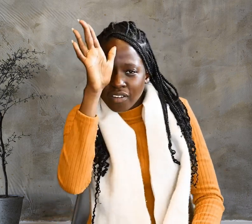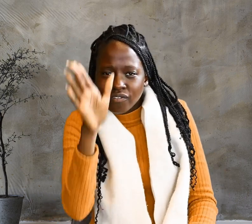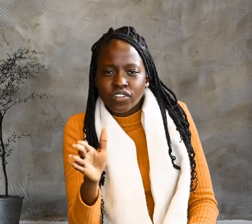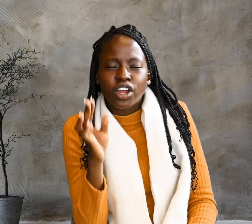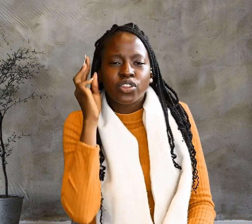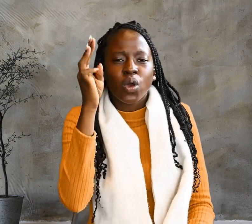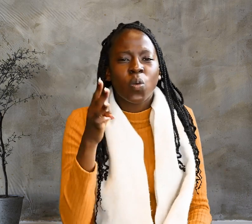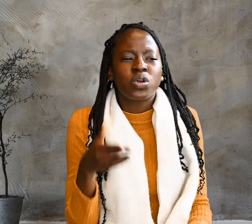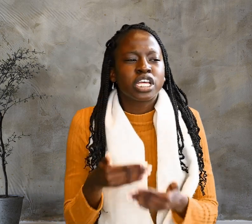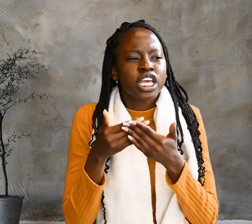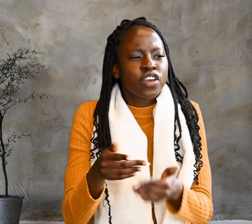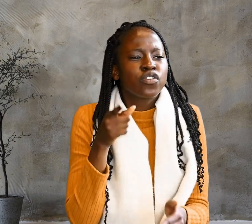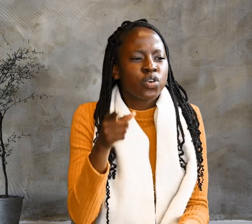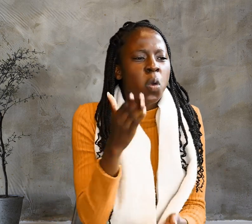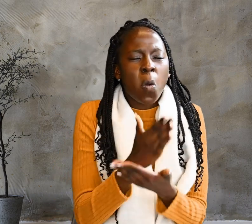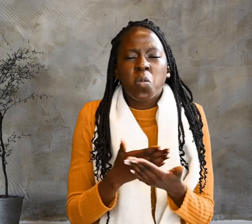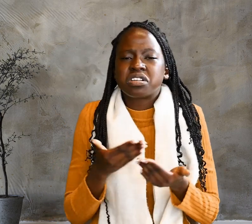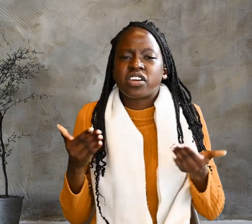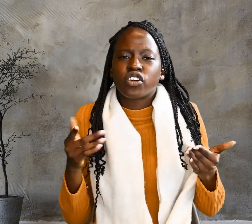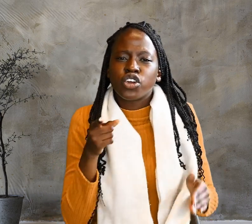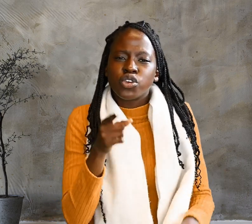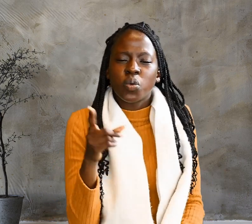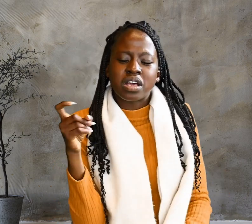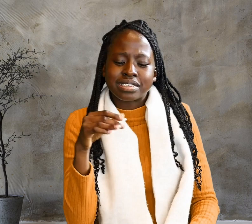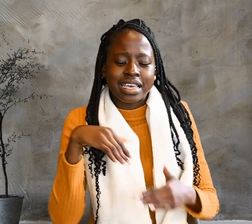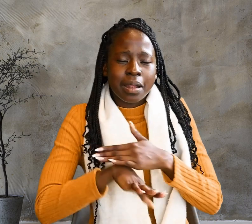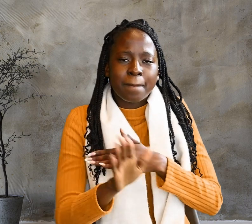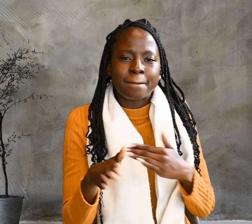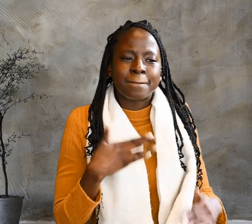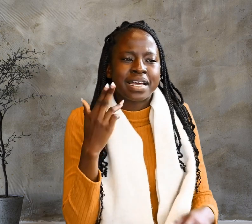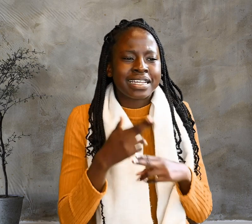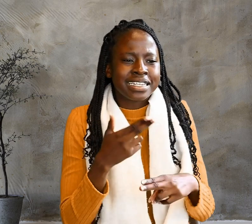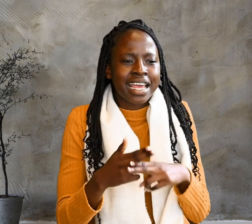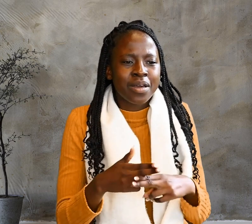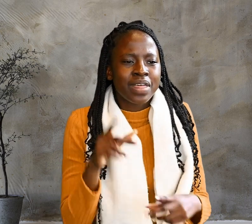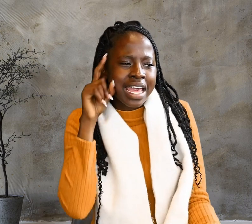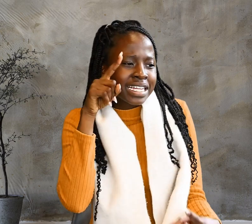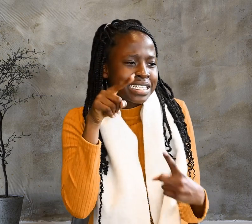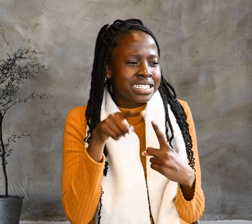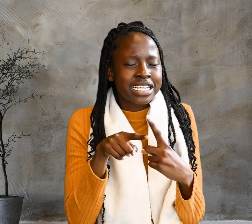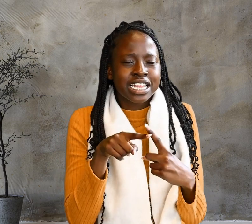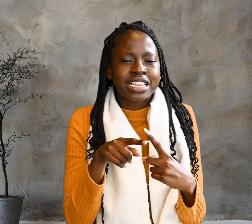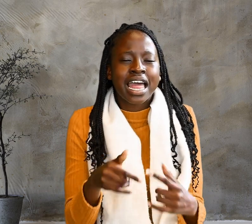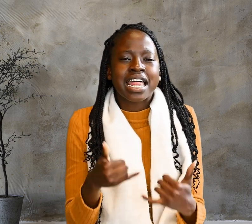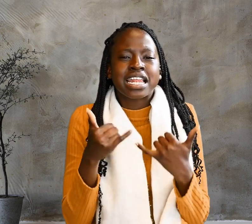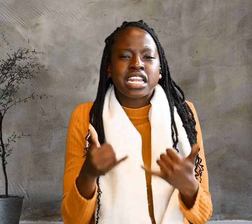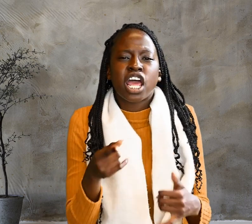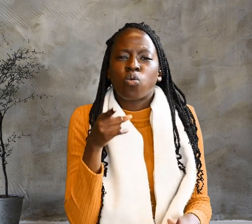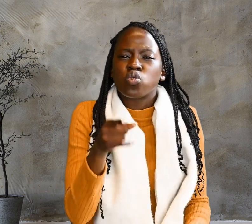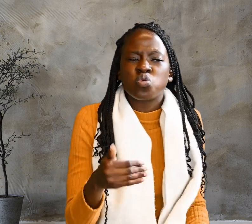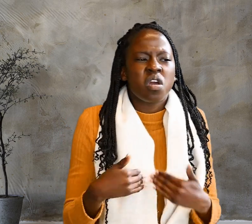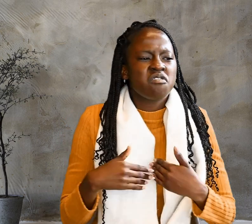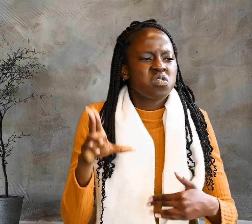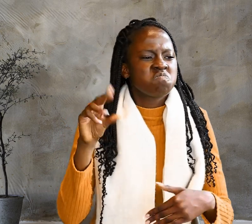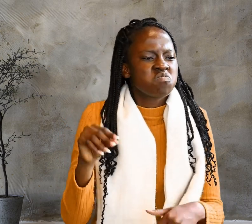you whatever you ask in my name. Until now, you have not asked for anything in my